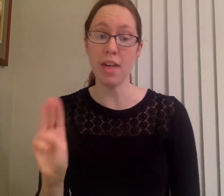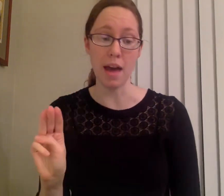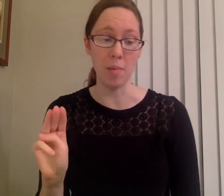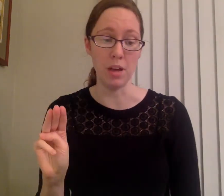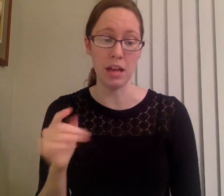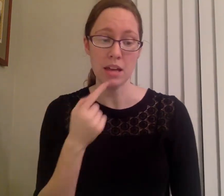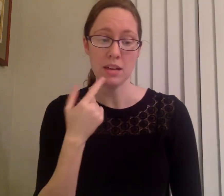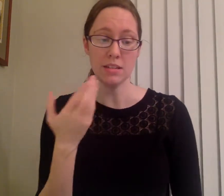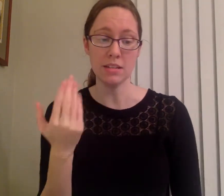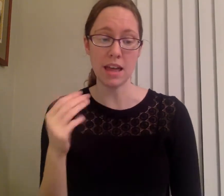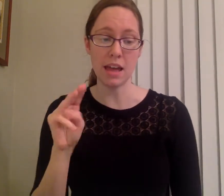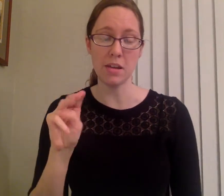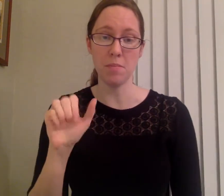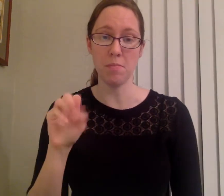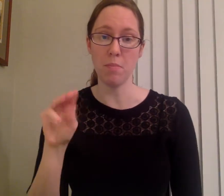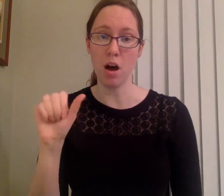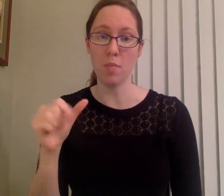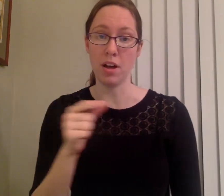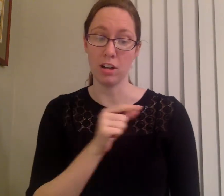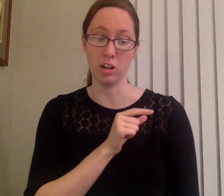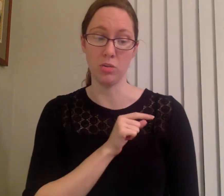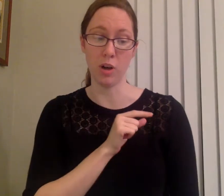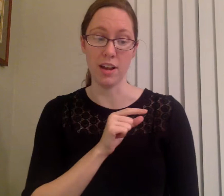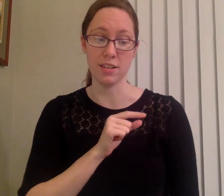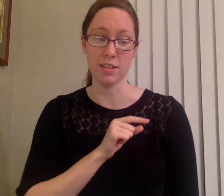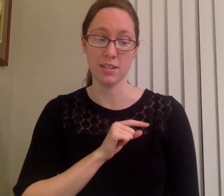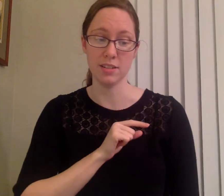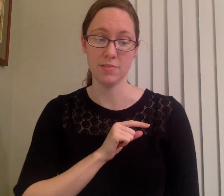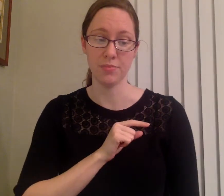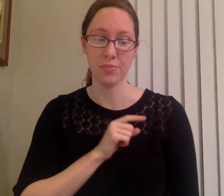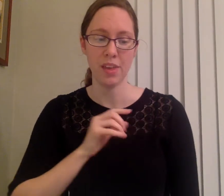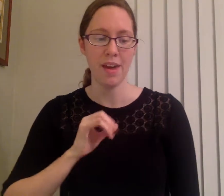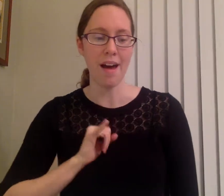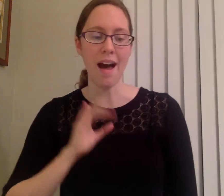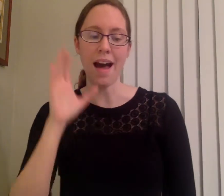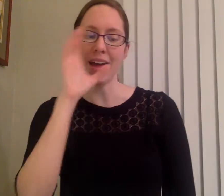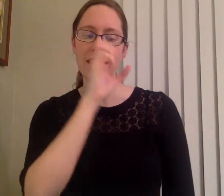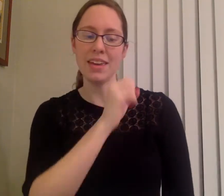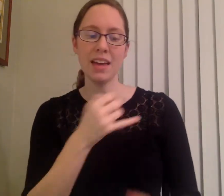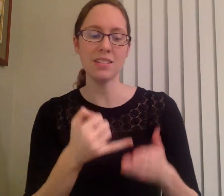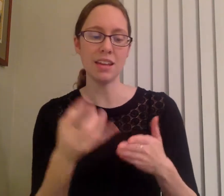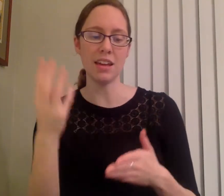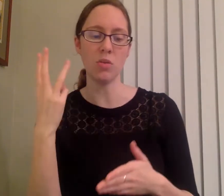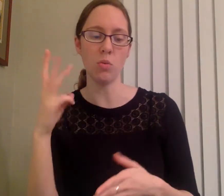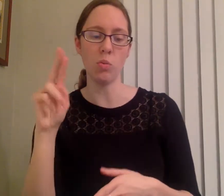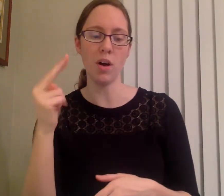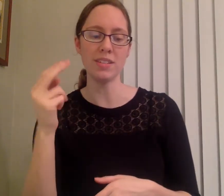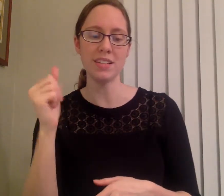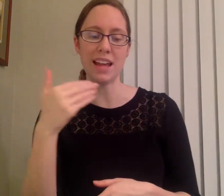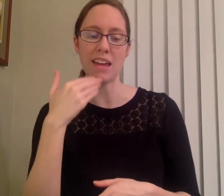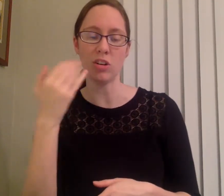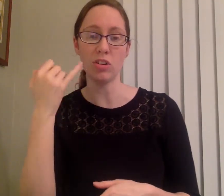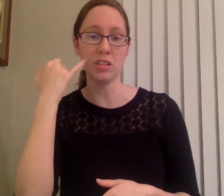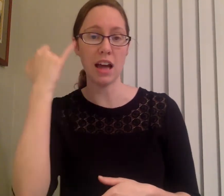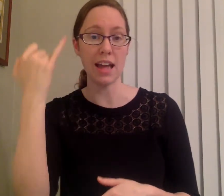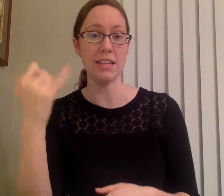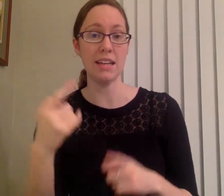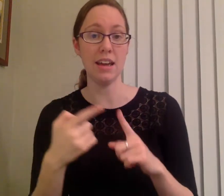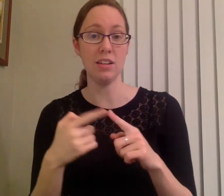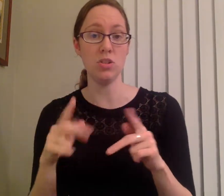them, said Mama Grunt. I guess it wasn't a good idea